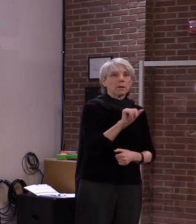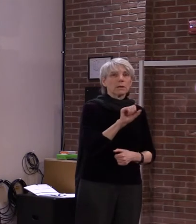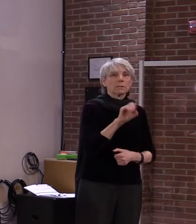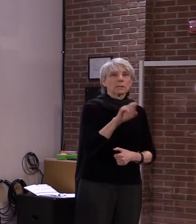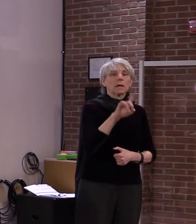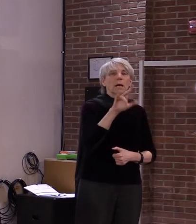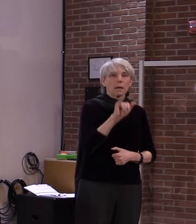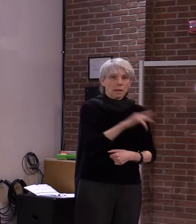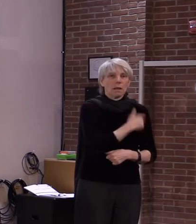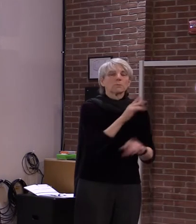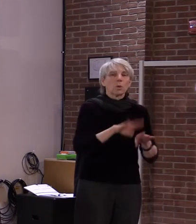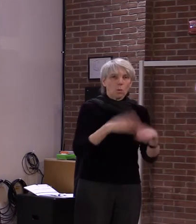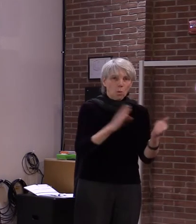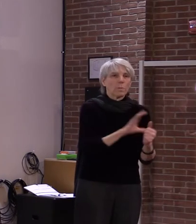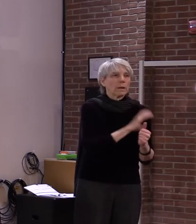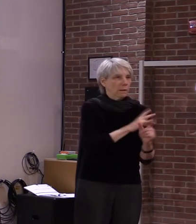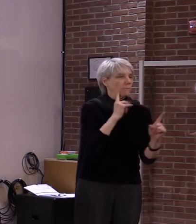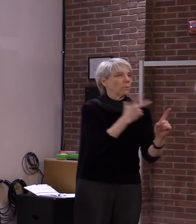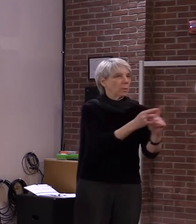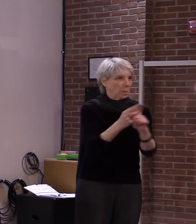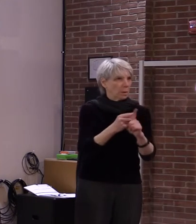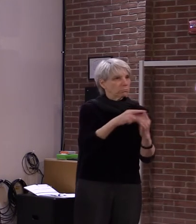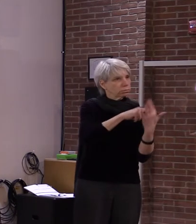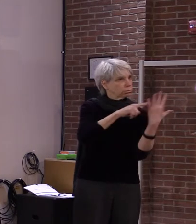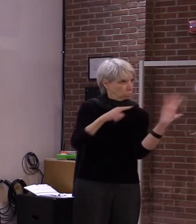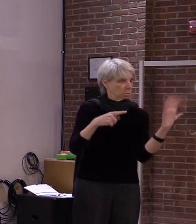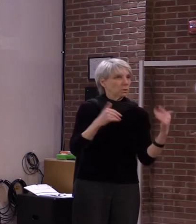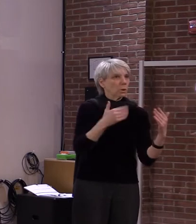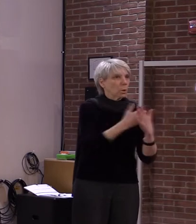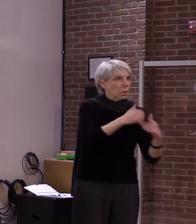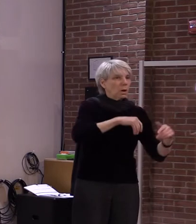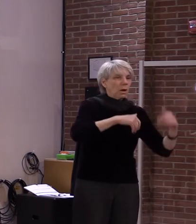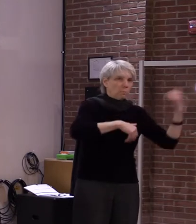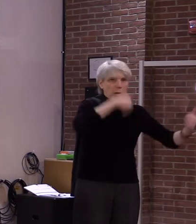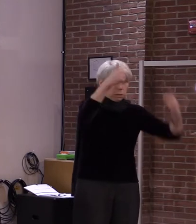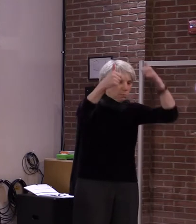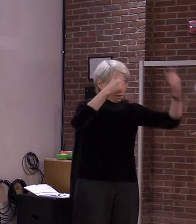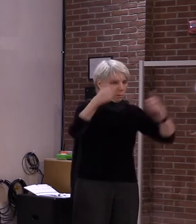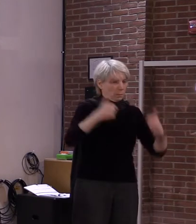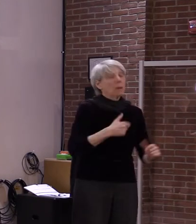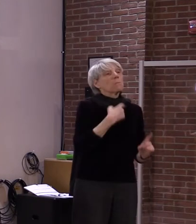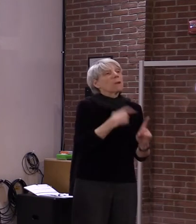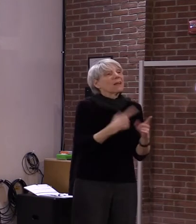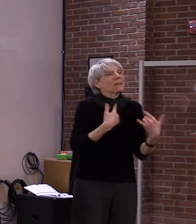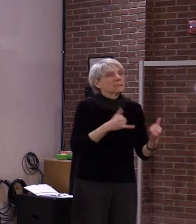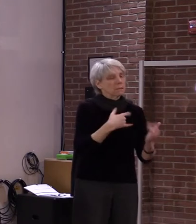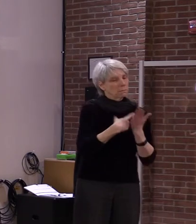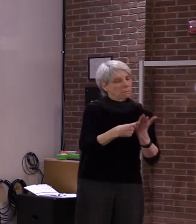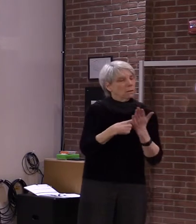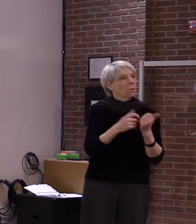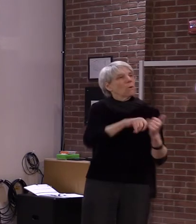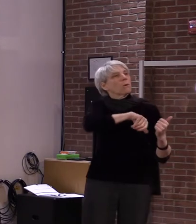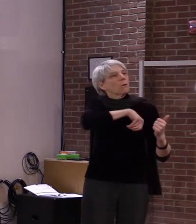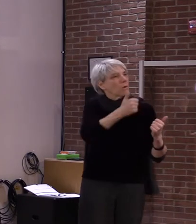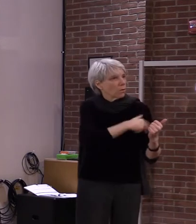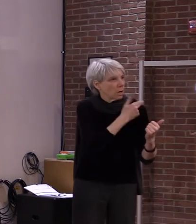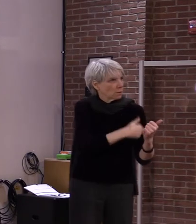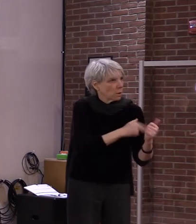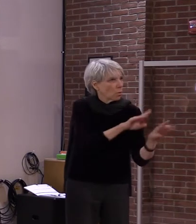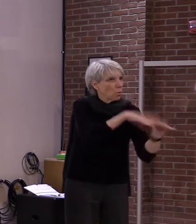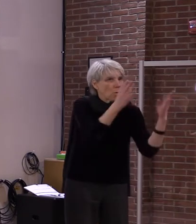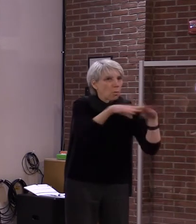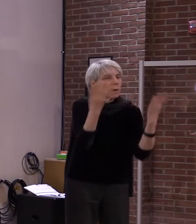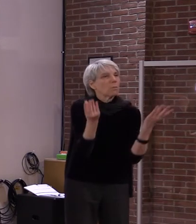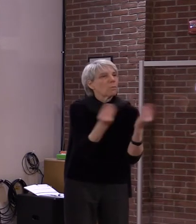well we are also working with other hospitals to establish vaccination clinics last night